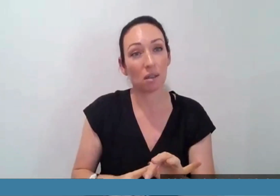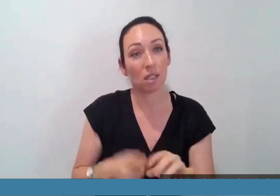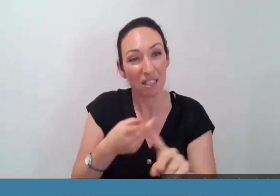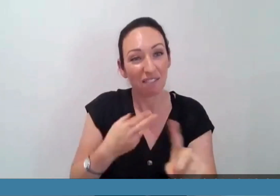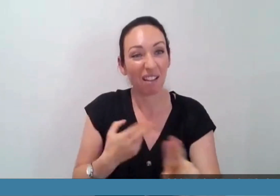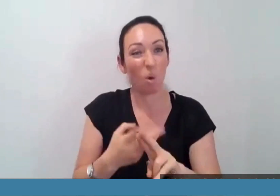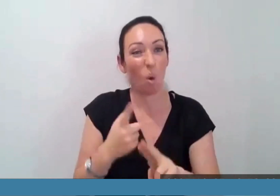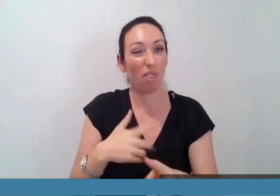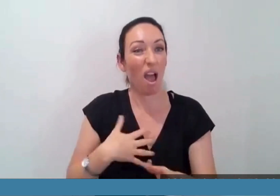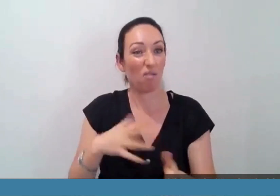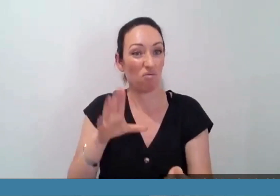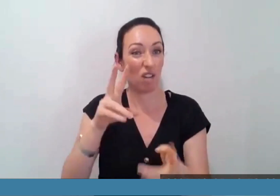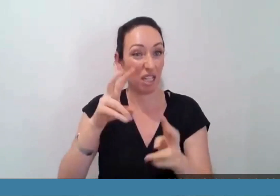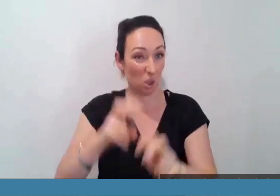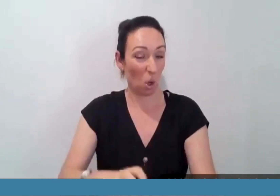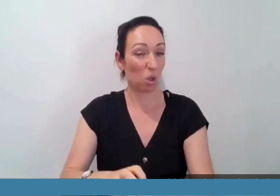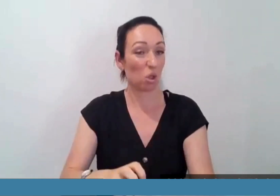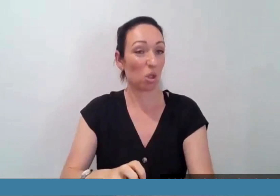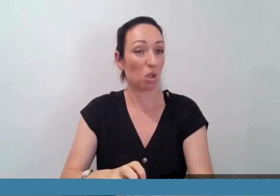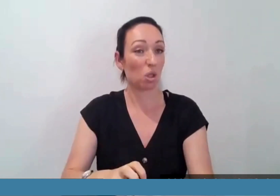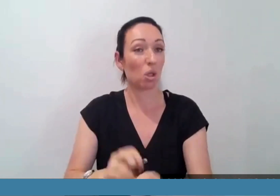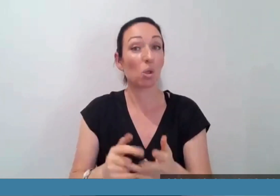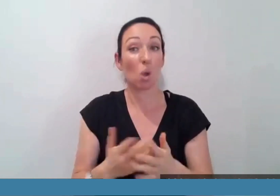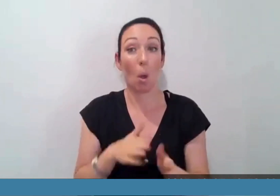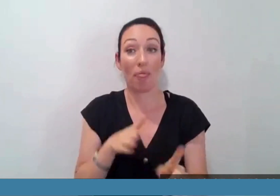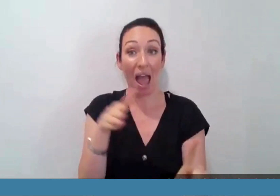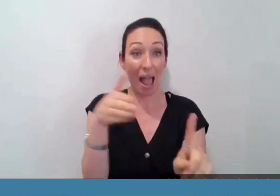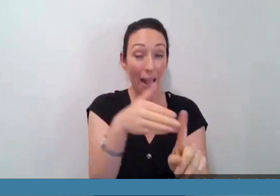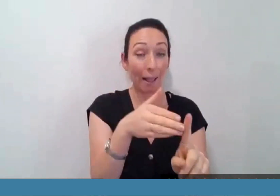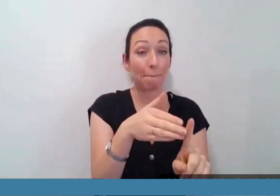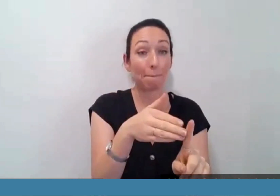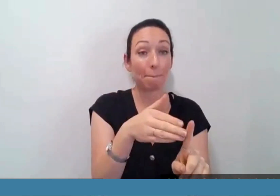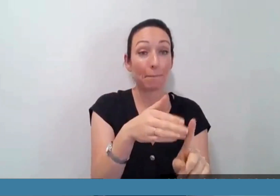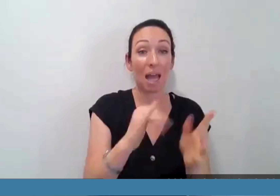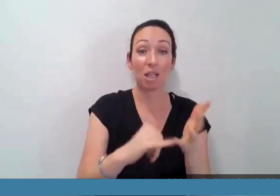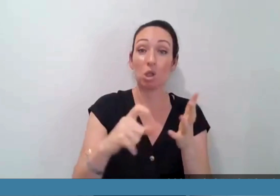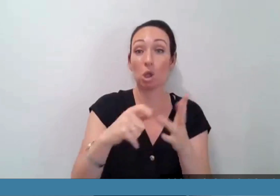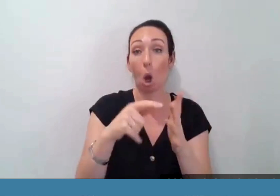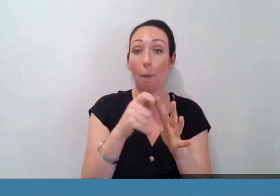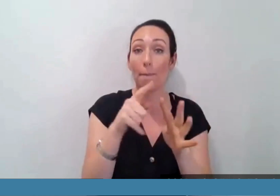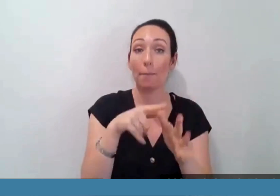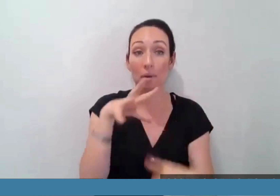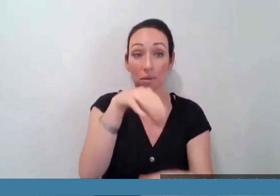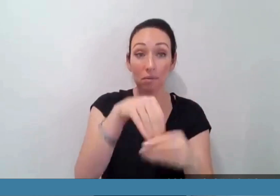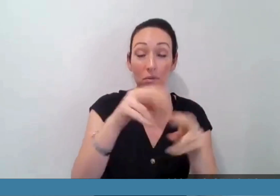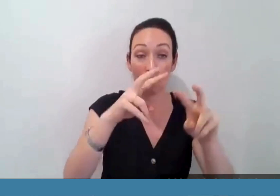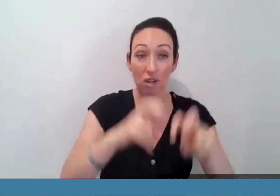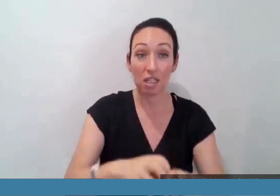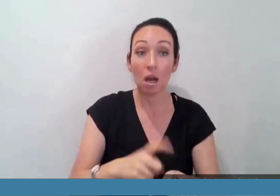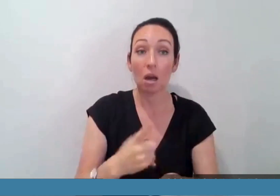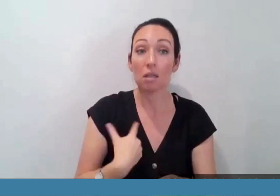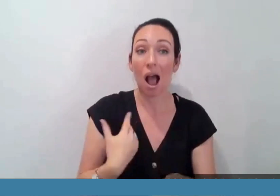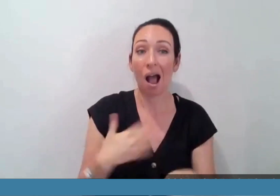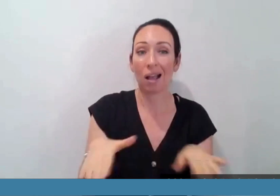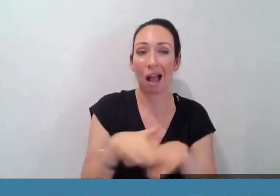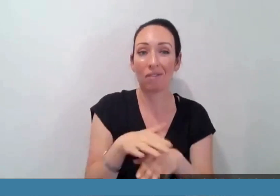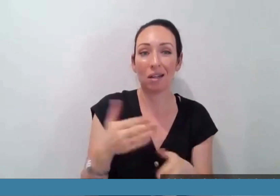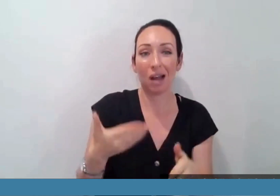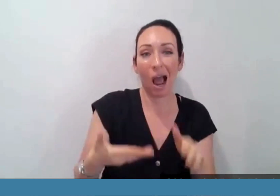So the aims and scope for the commissioned research are part of the funding guidelines. And if it's